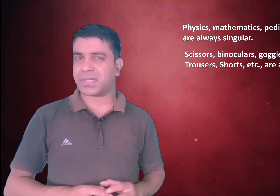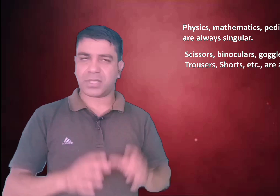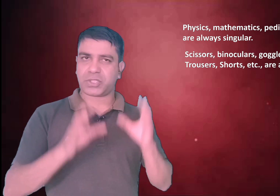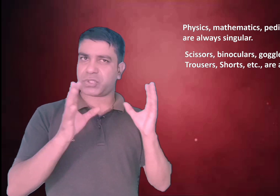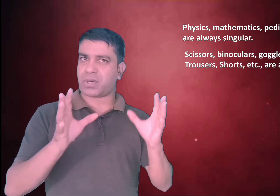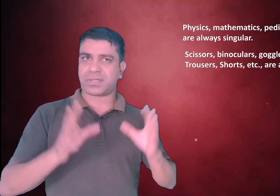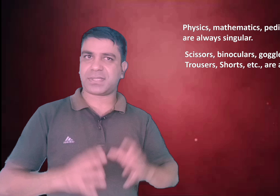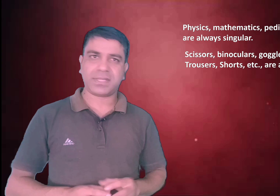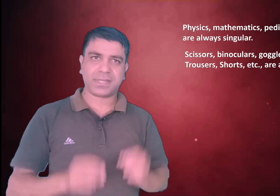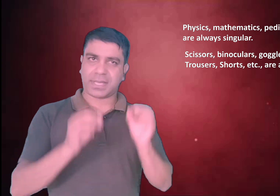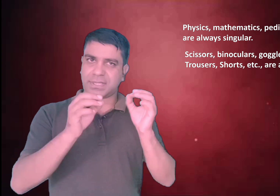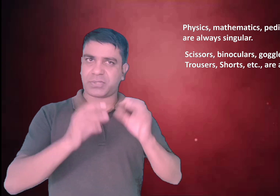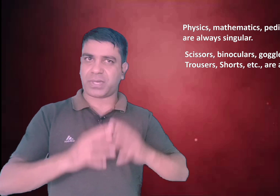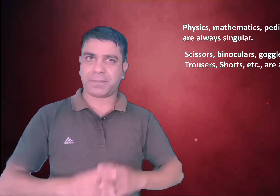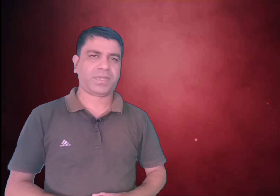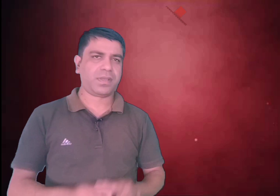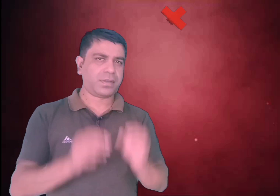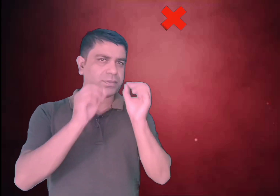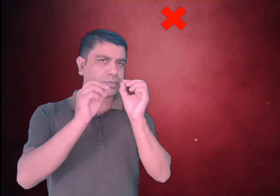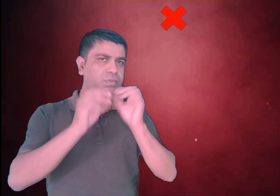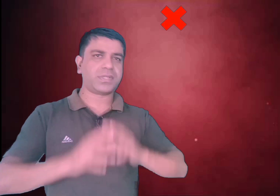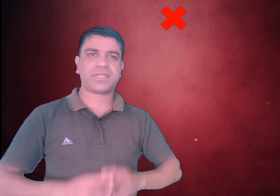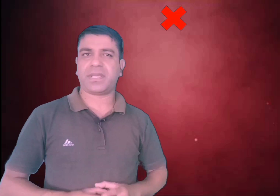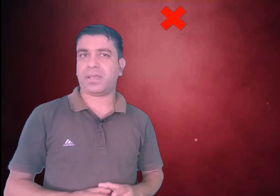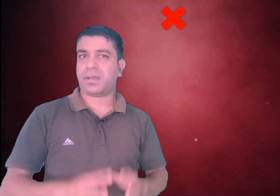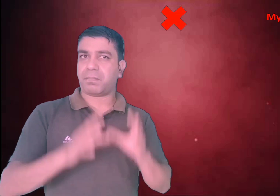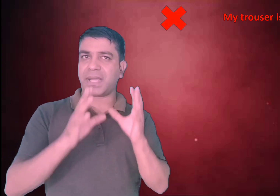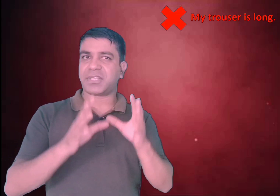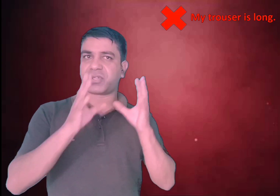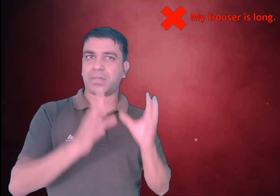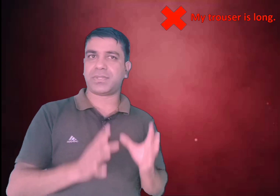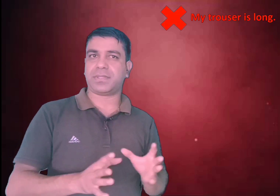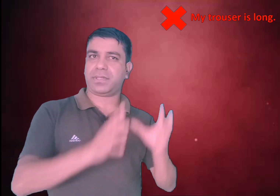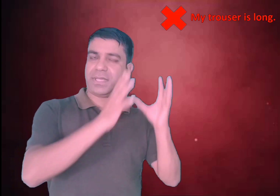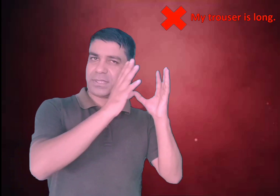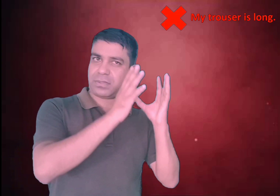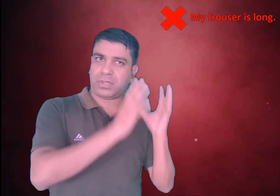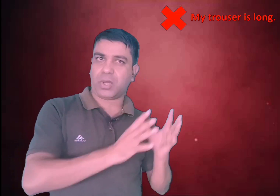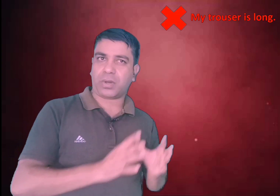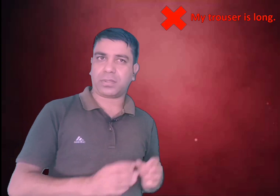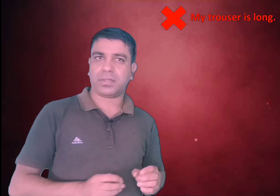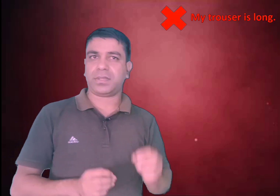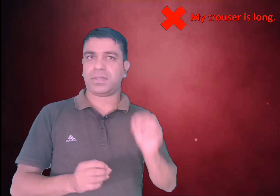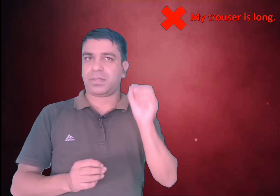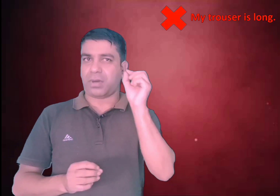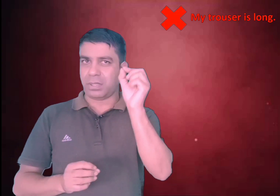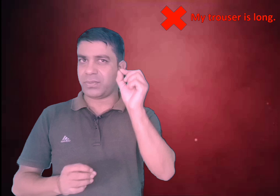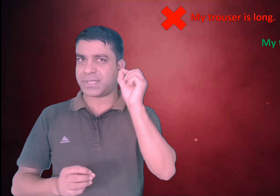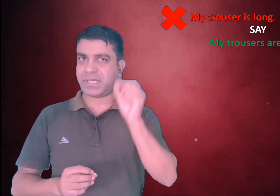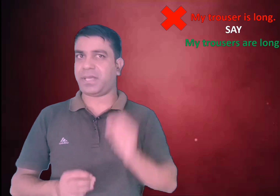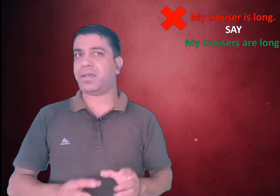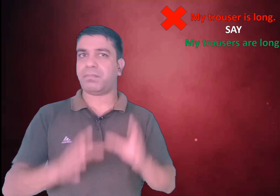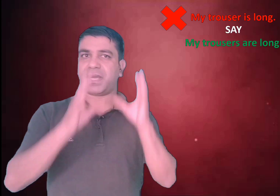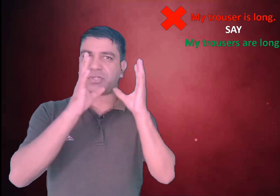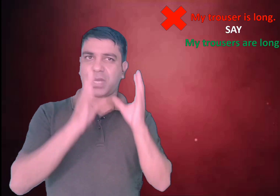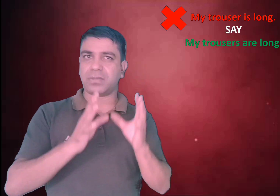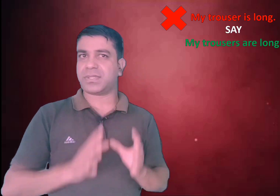trousers, shorts, etc. Do not say, my trouser is long. Always say, my